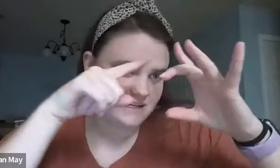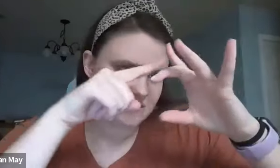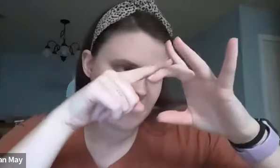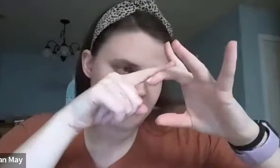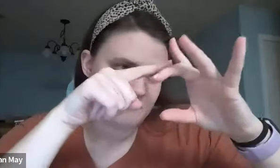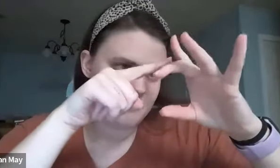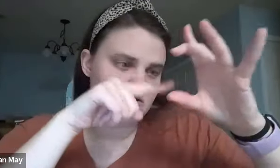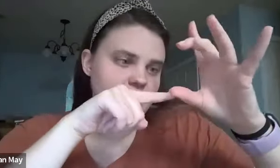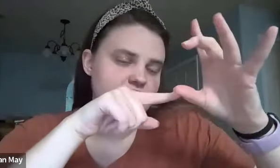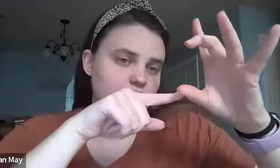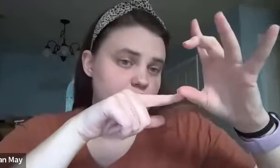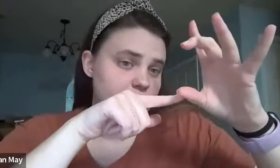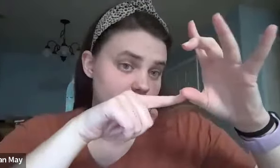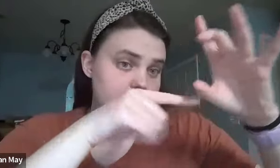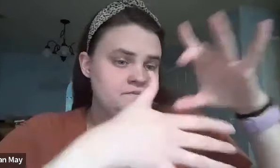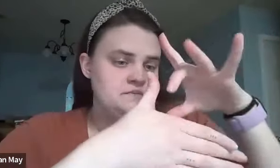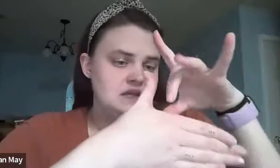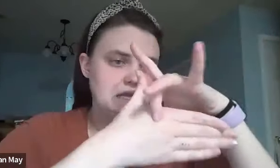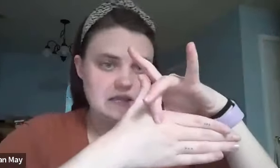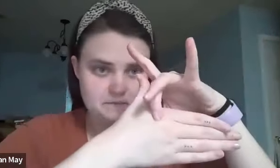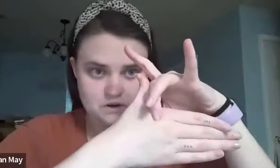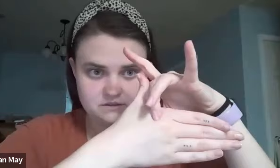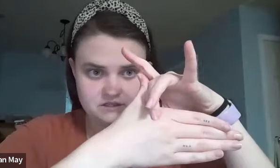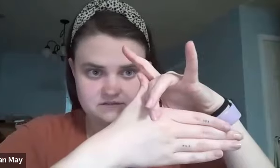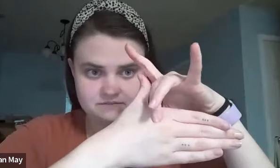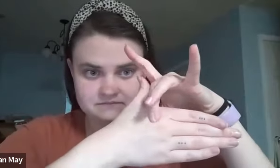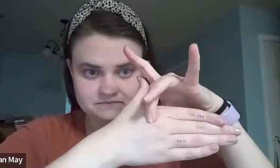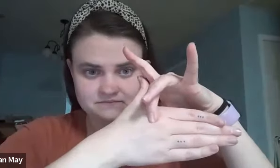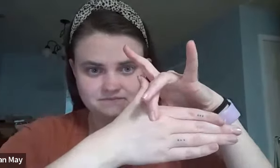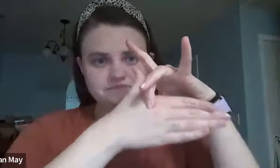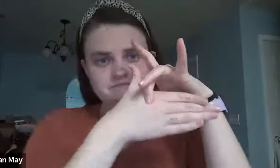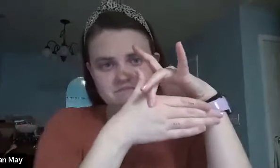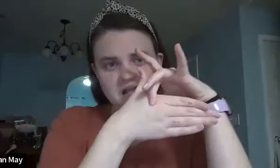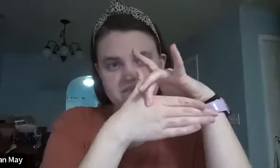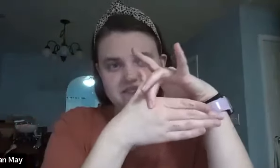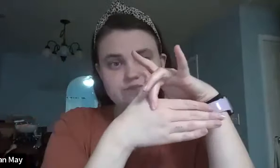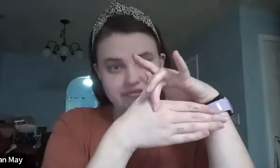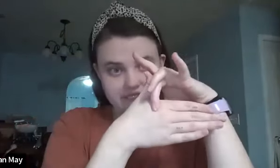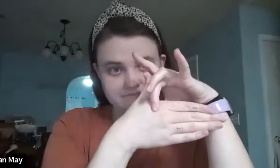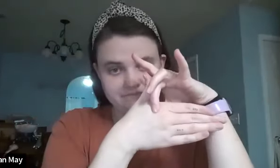going to have the middle and the thumb clamp onto it. And this is meat.